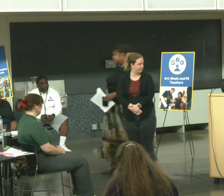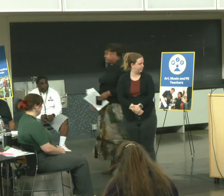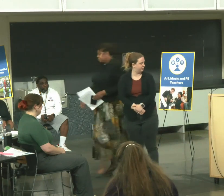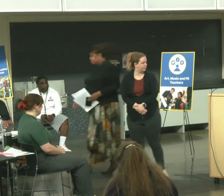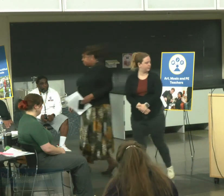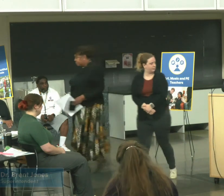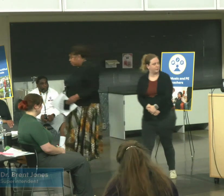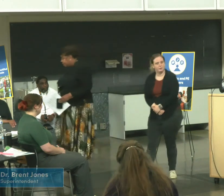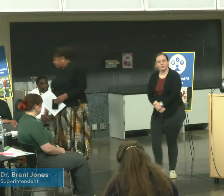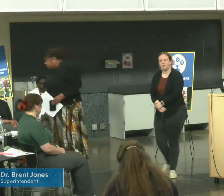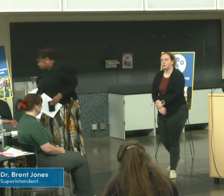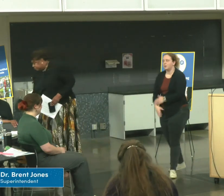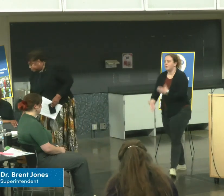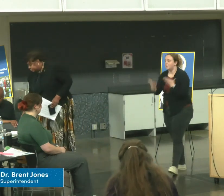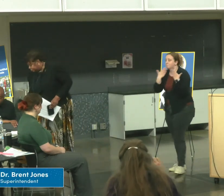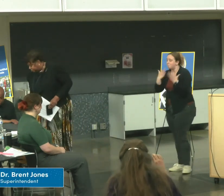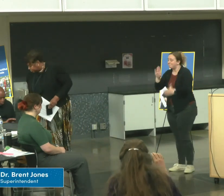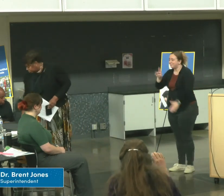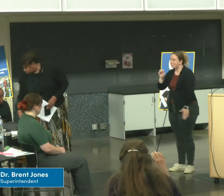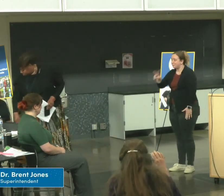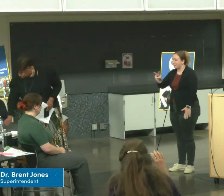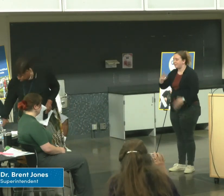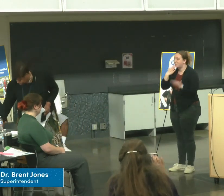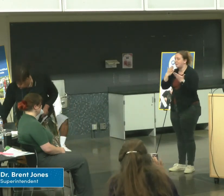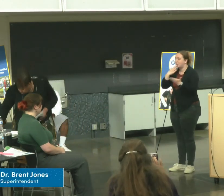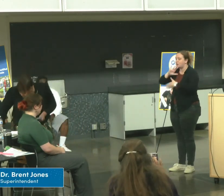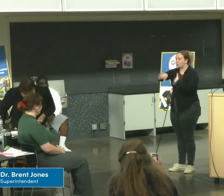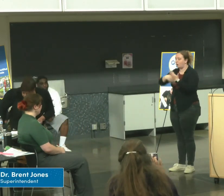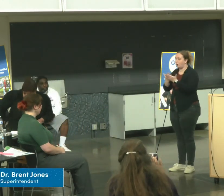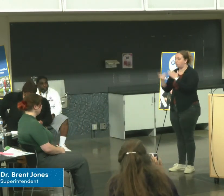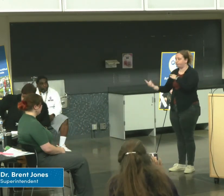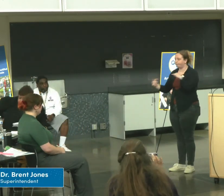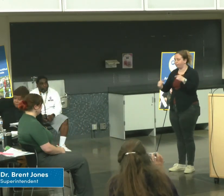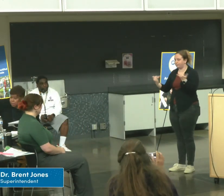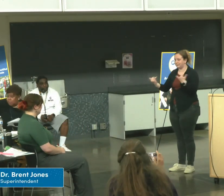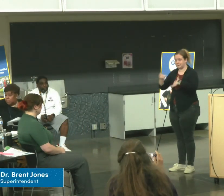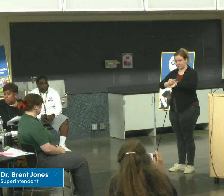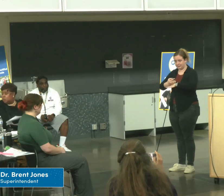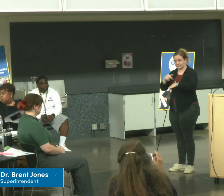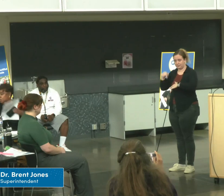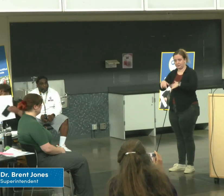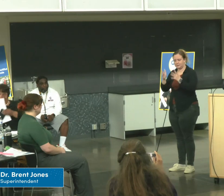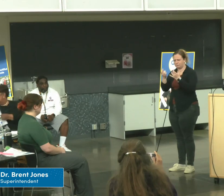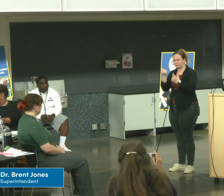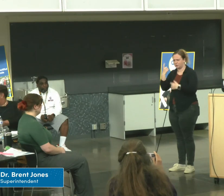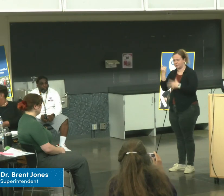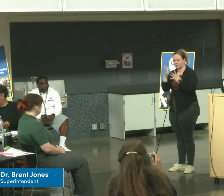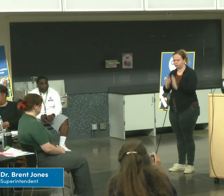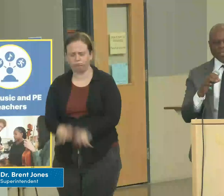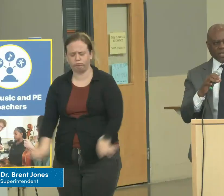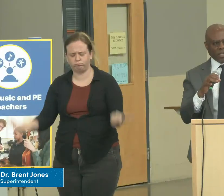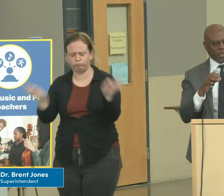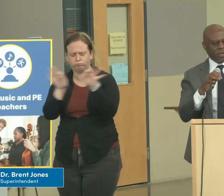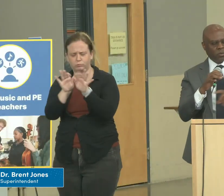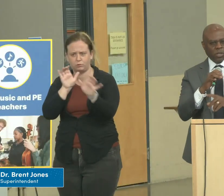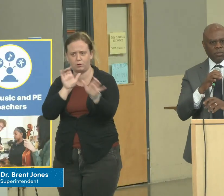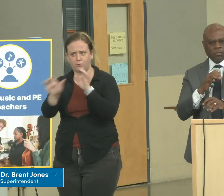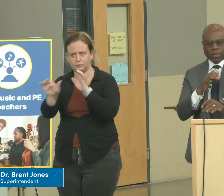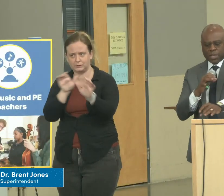Thank you, Bev, and thank you all for being here today. This is a really important conversation we're having,